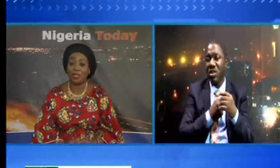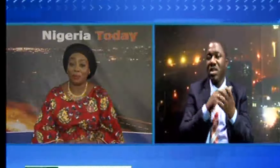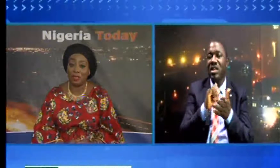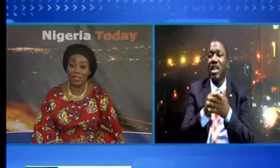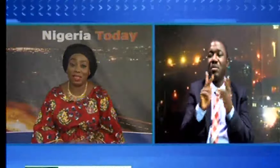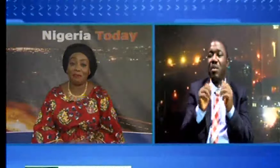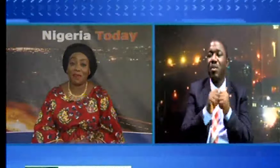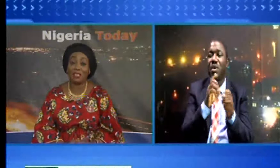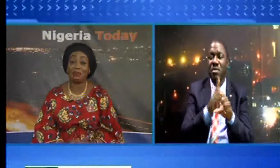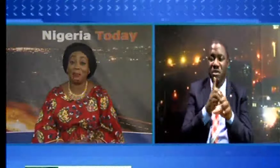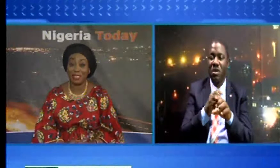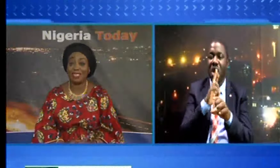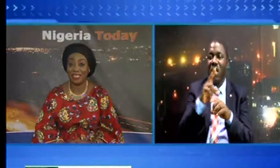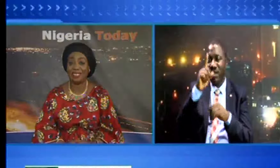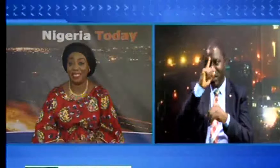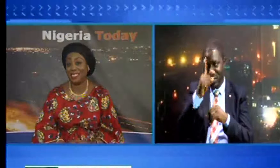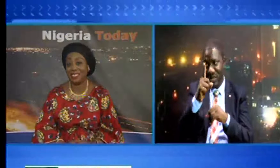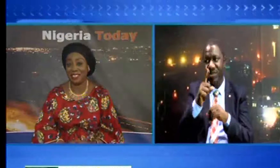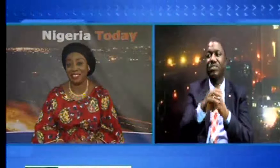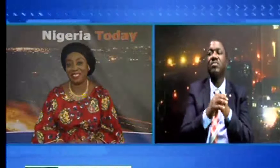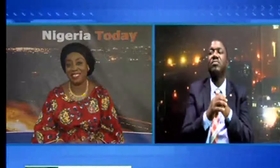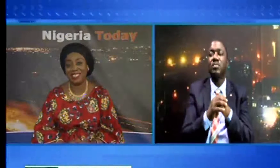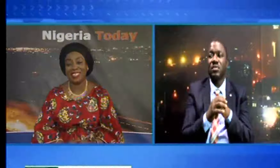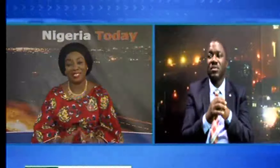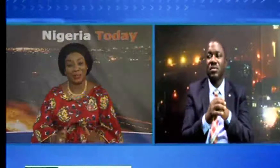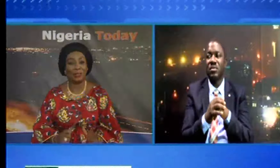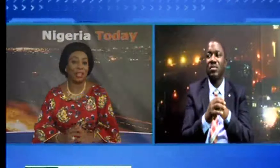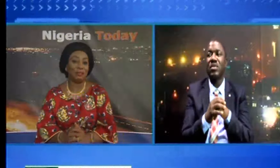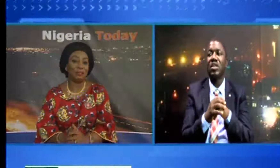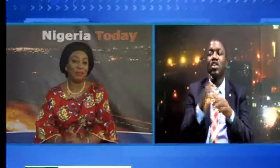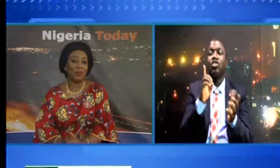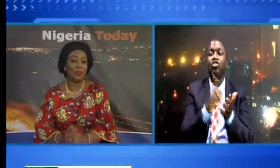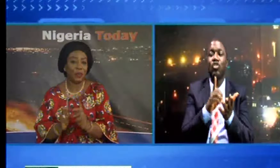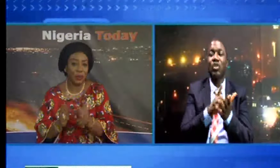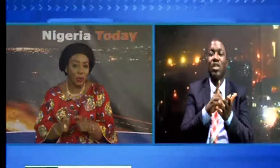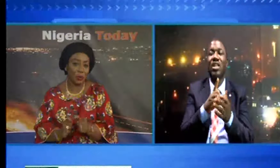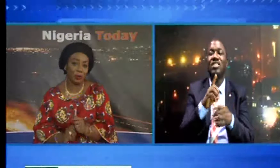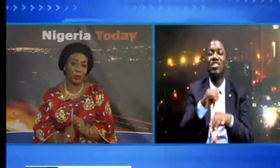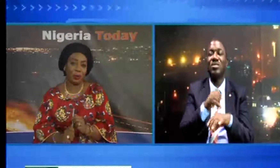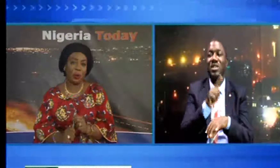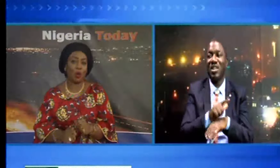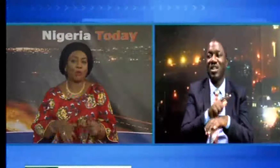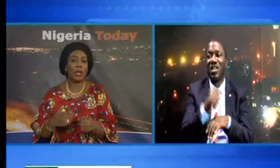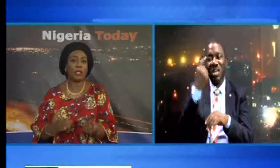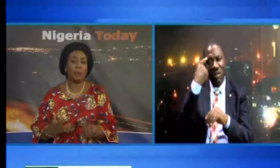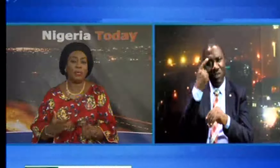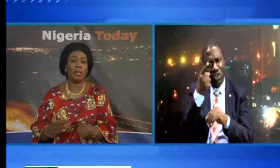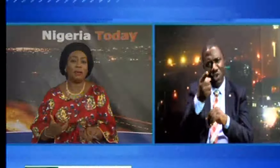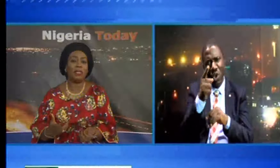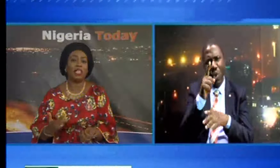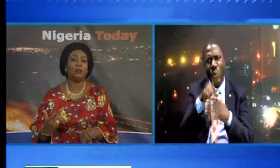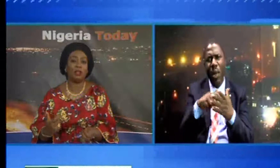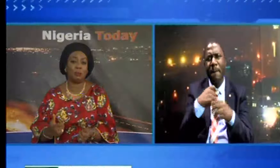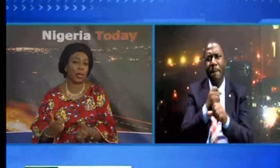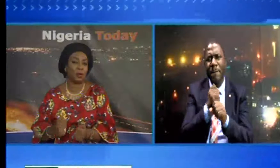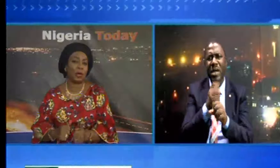people with disabilities are very smart and intelligent indeed. Dr. Lalu, for you, what makes up